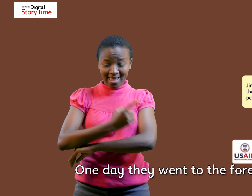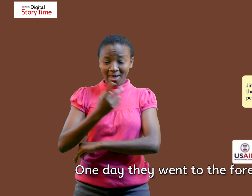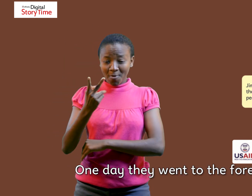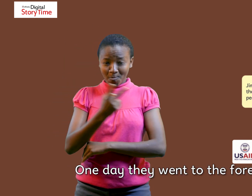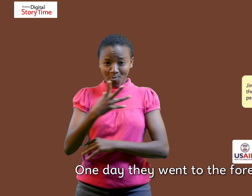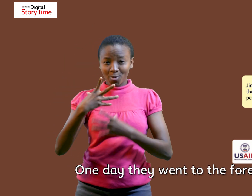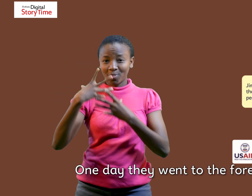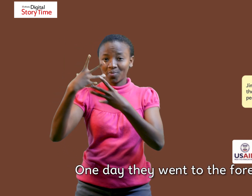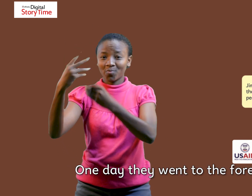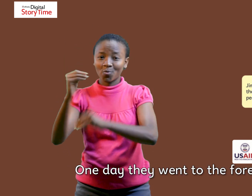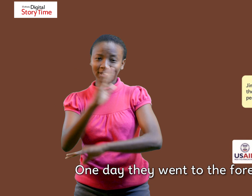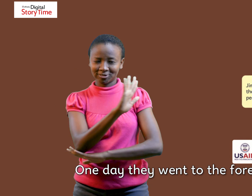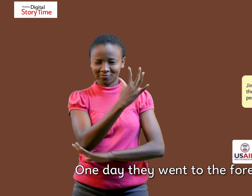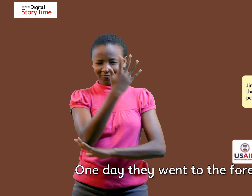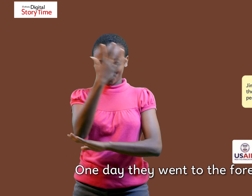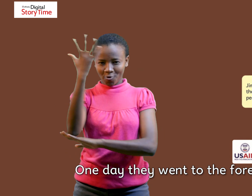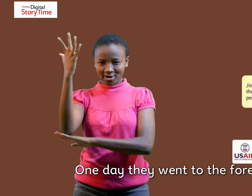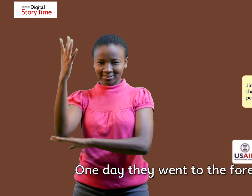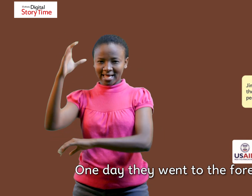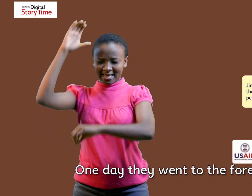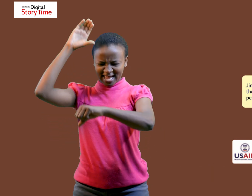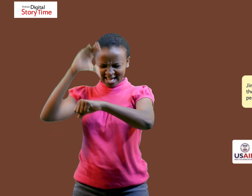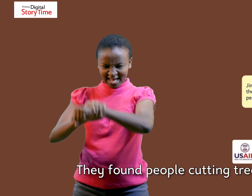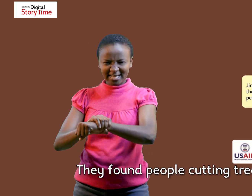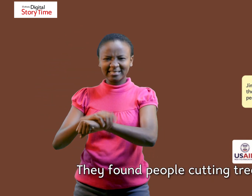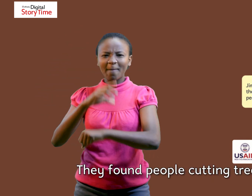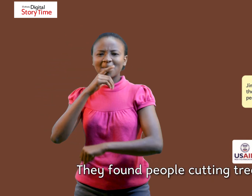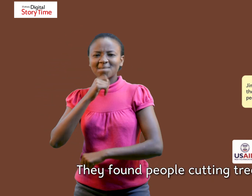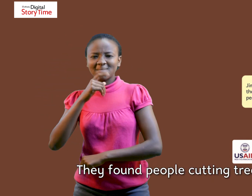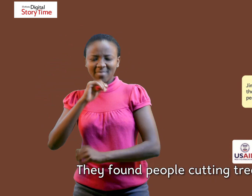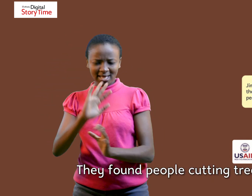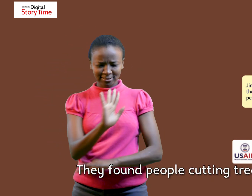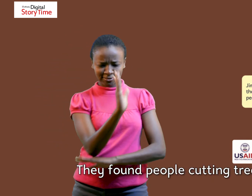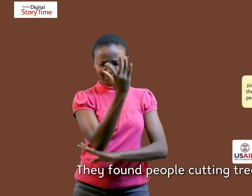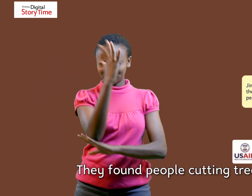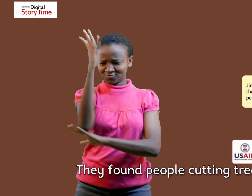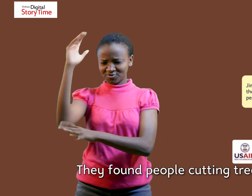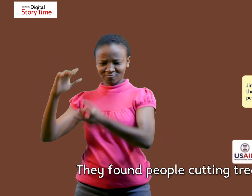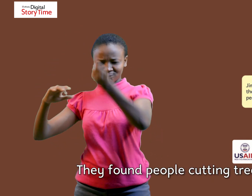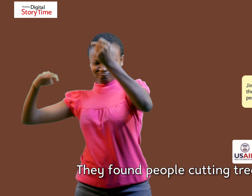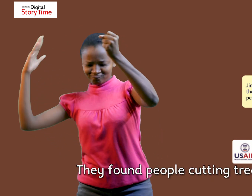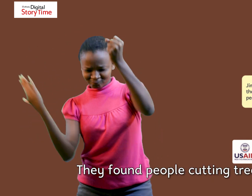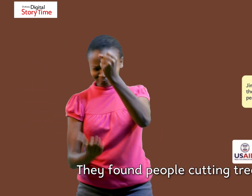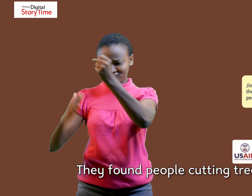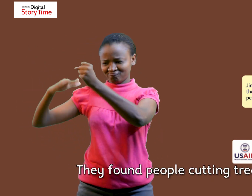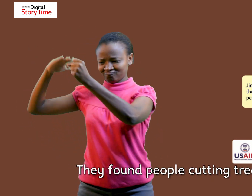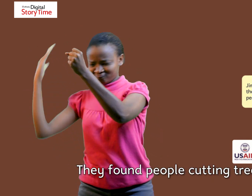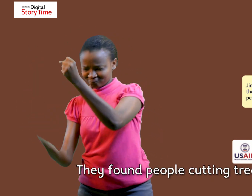One day, they went to the forest. They found people cutting trees.